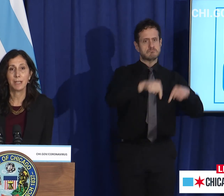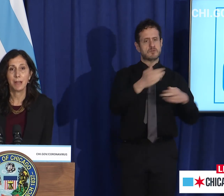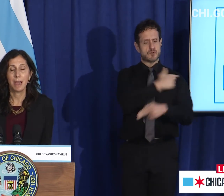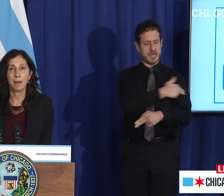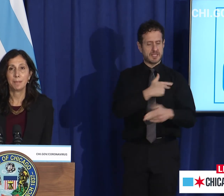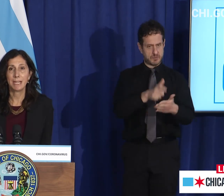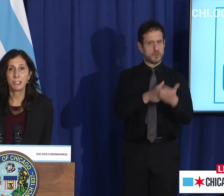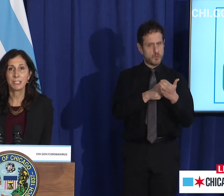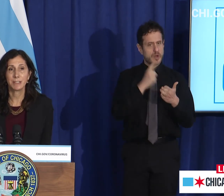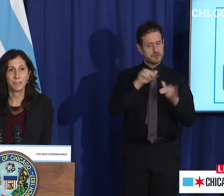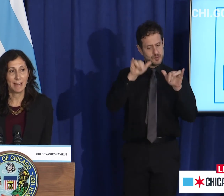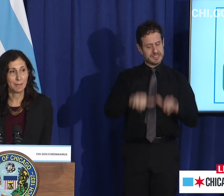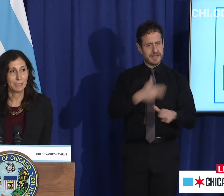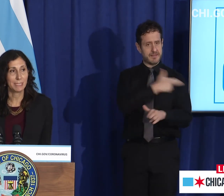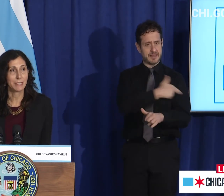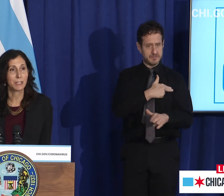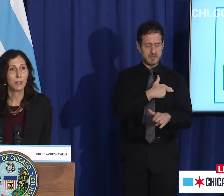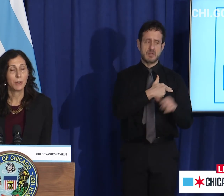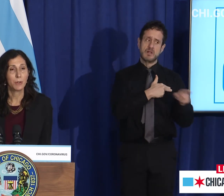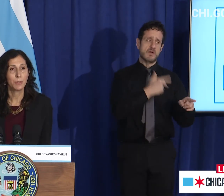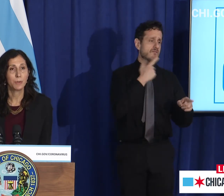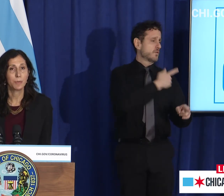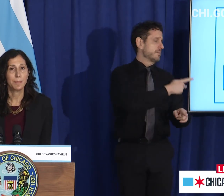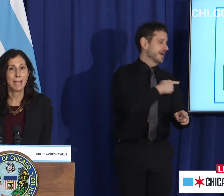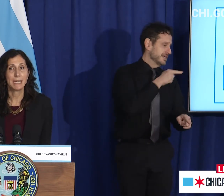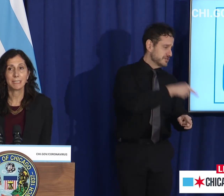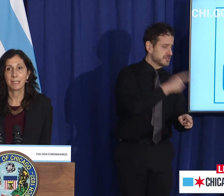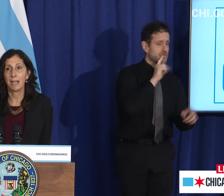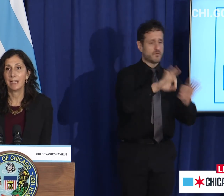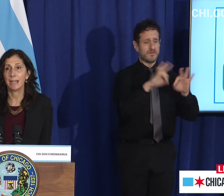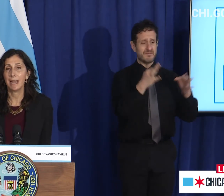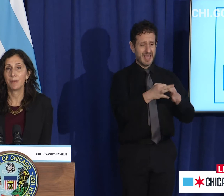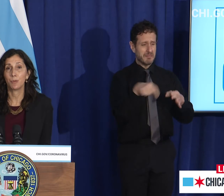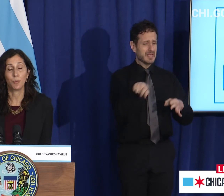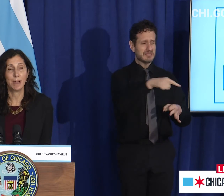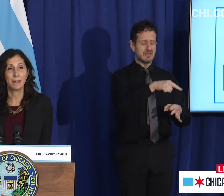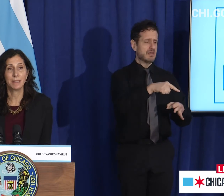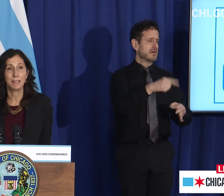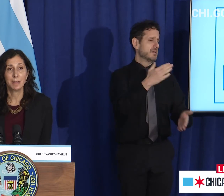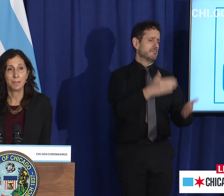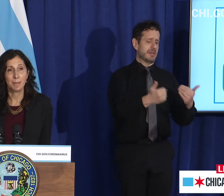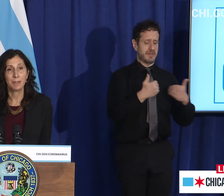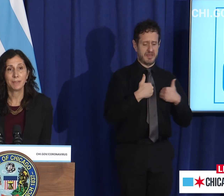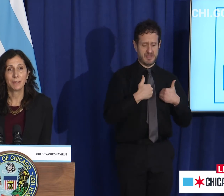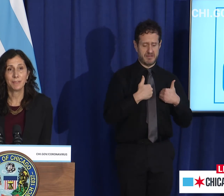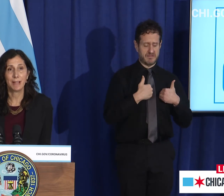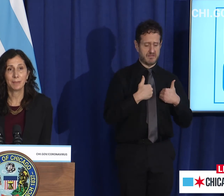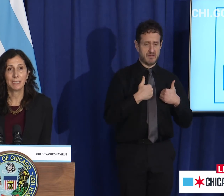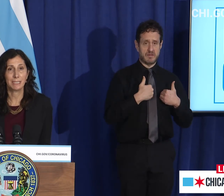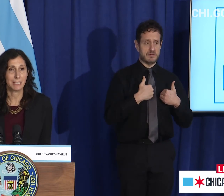to patients and families who may have one